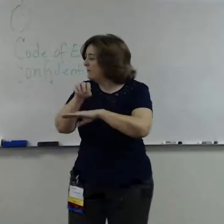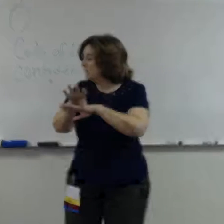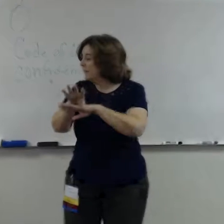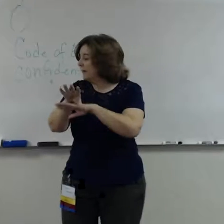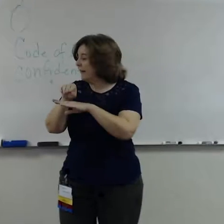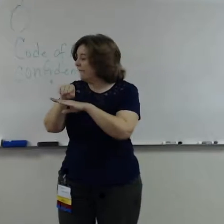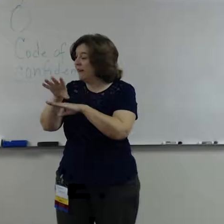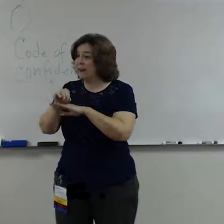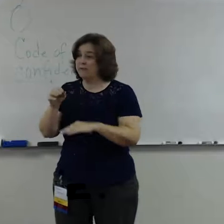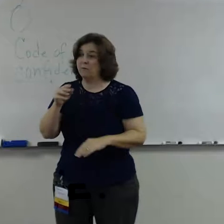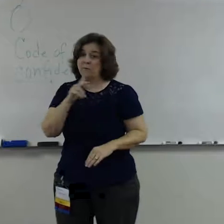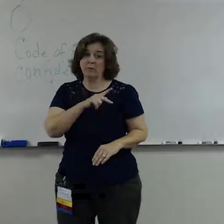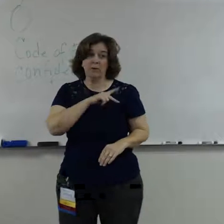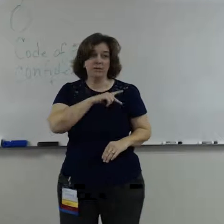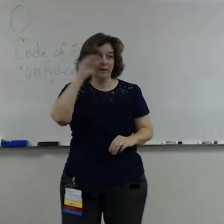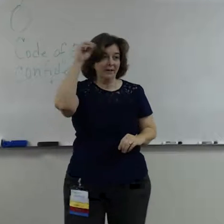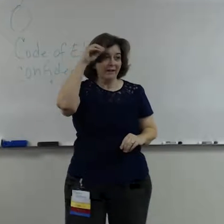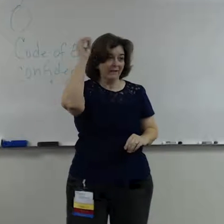counsel, advice, or personal opinions.